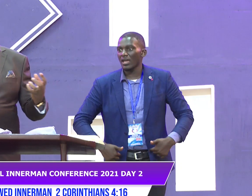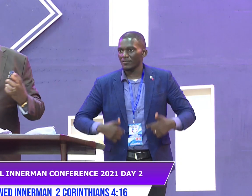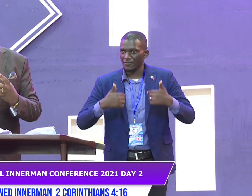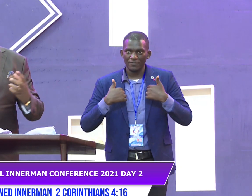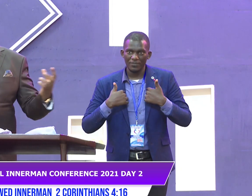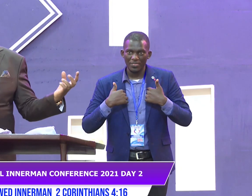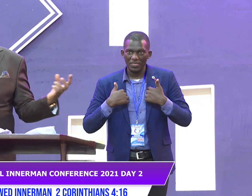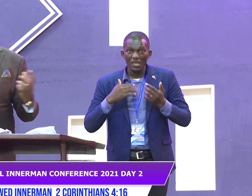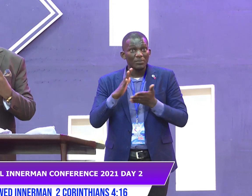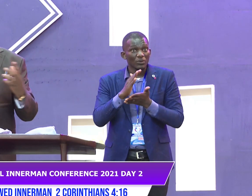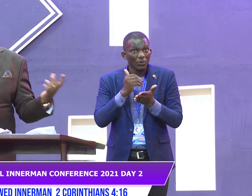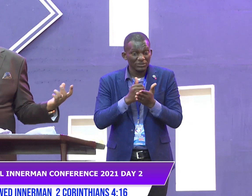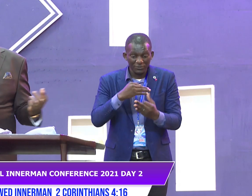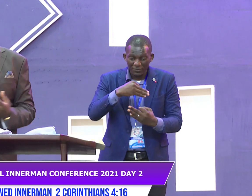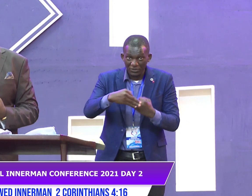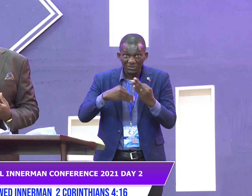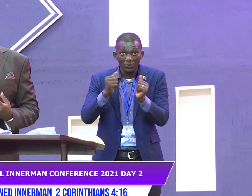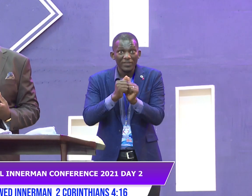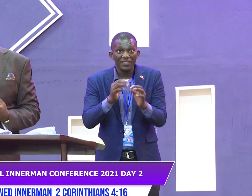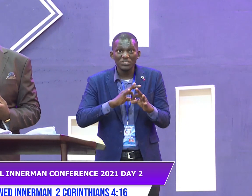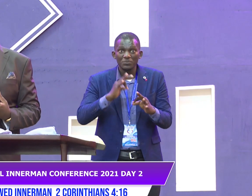Because of the fellowship with the Spirit of God.